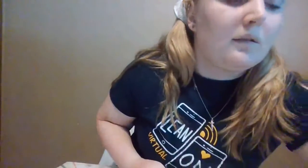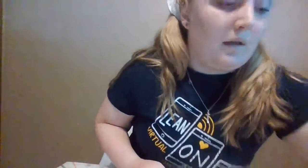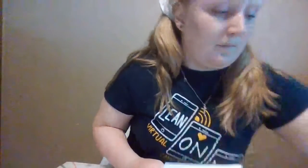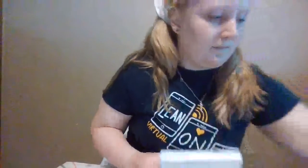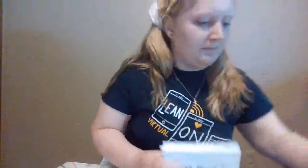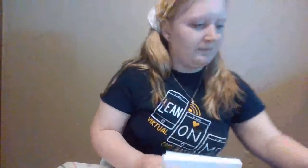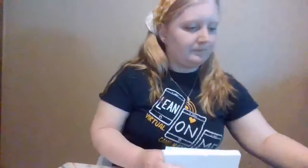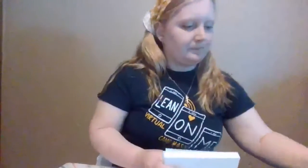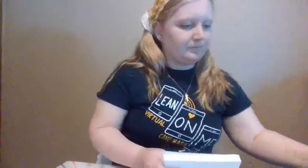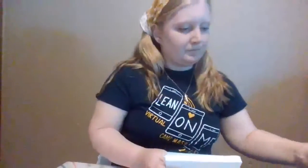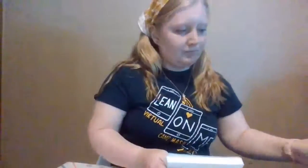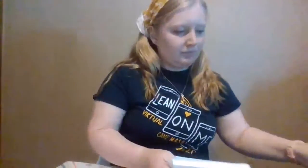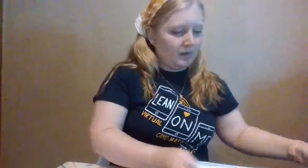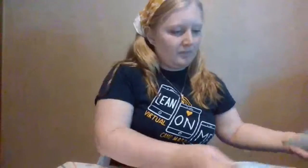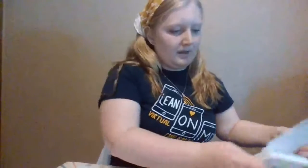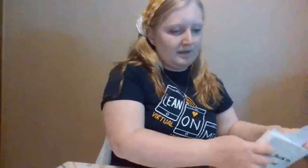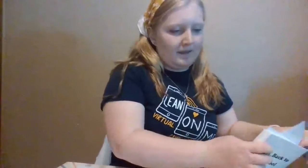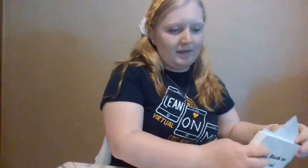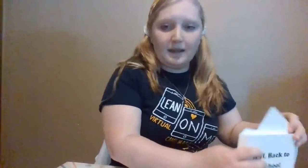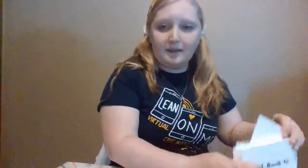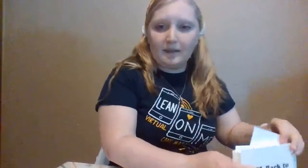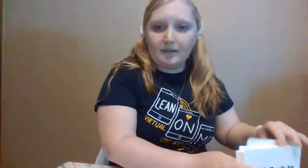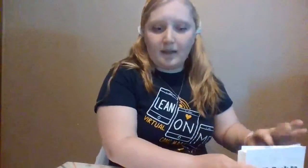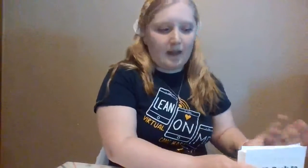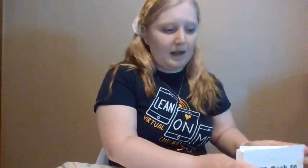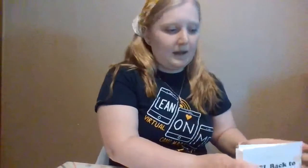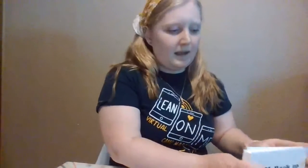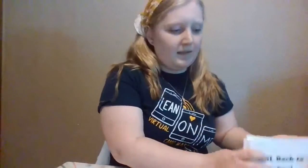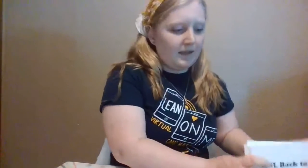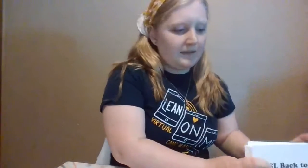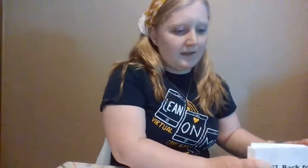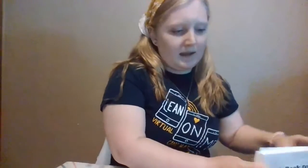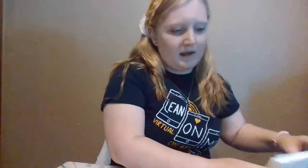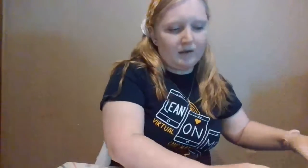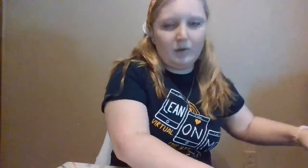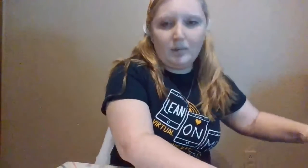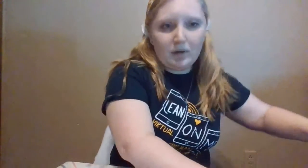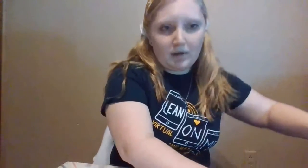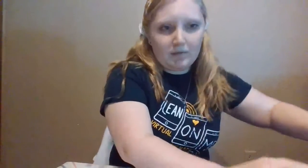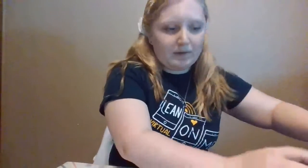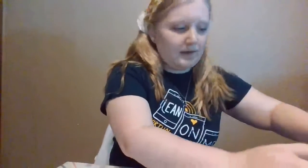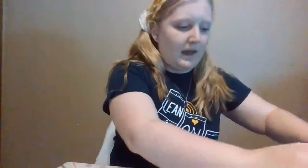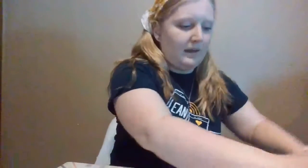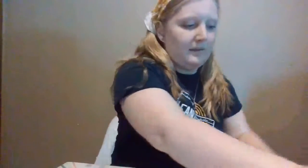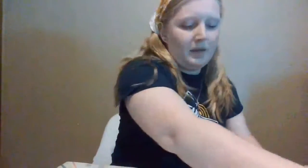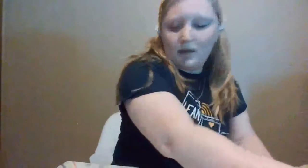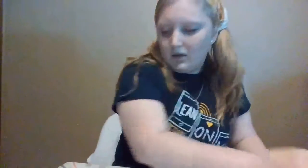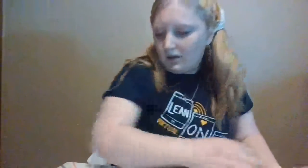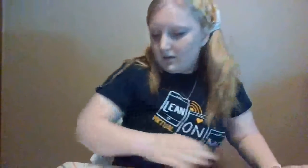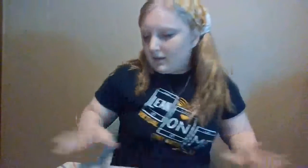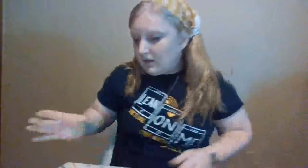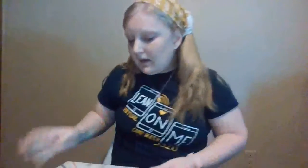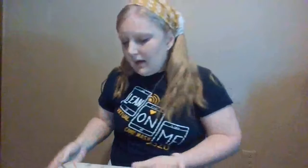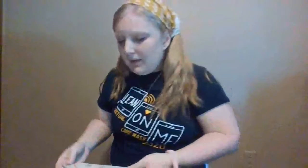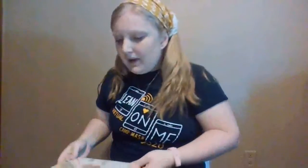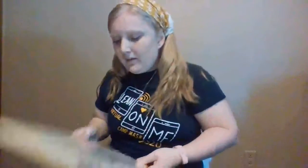So I'm going to set these aside and let's get on to our book for today. So today we are going to